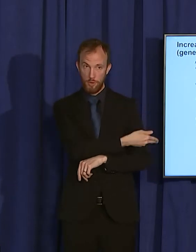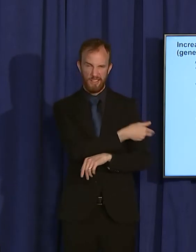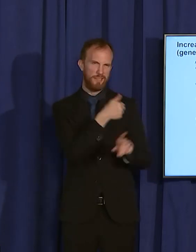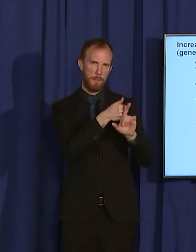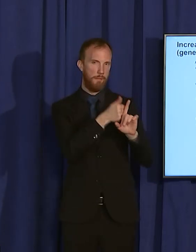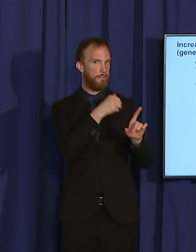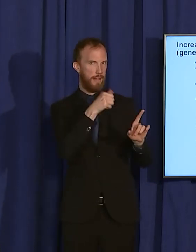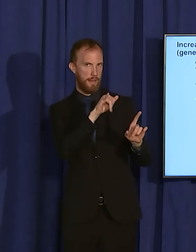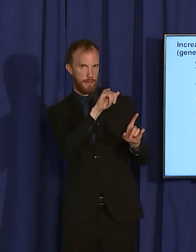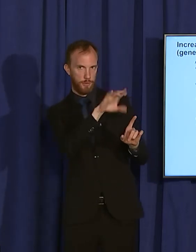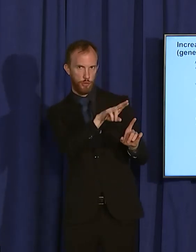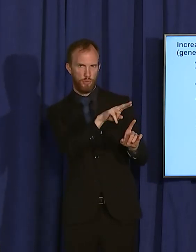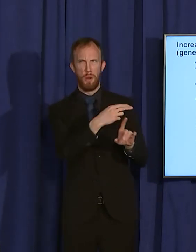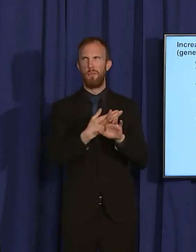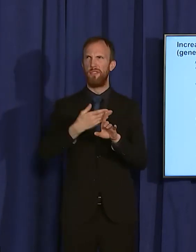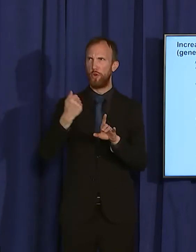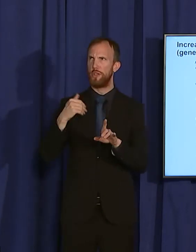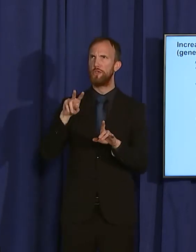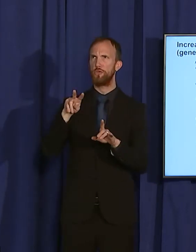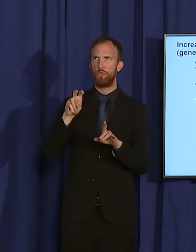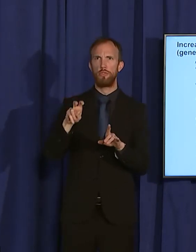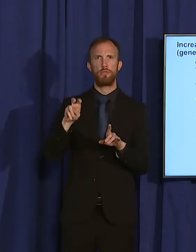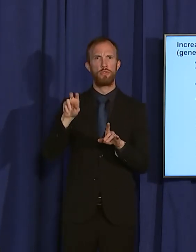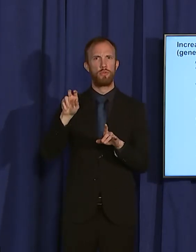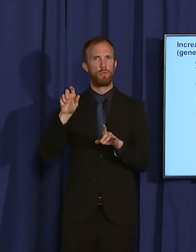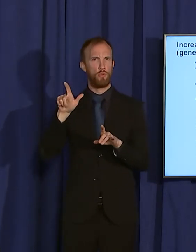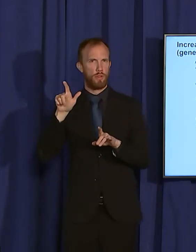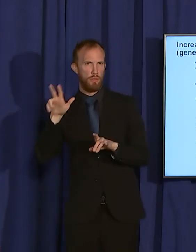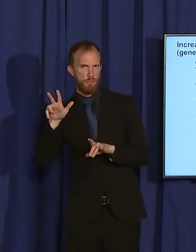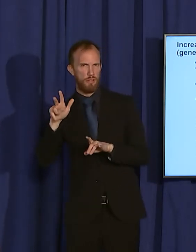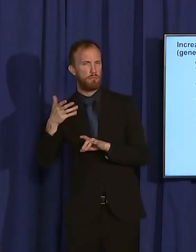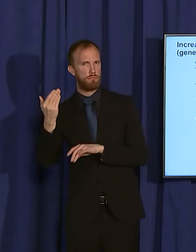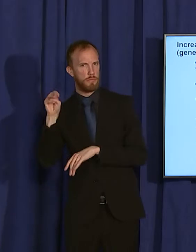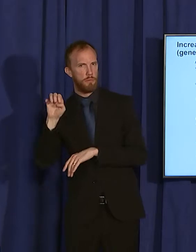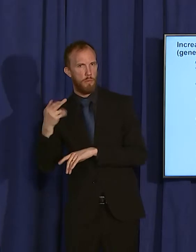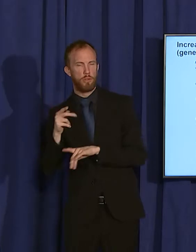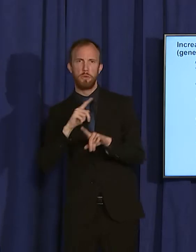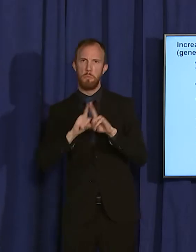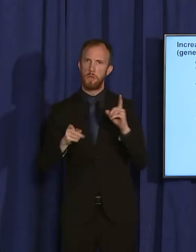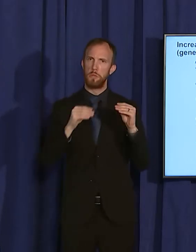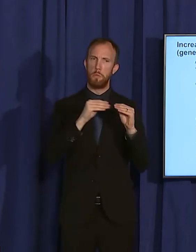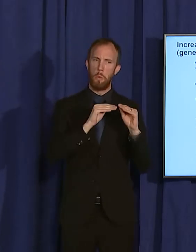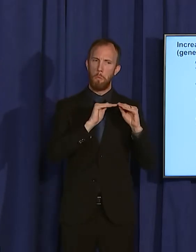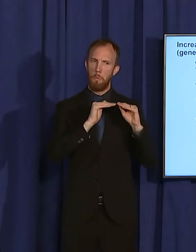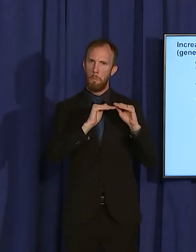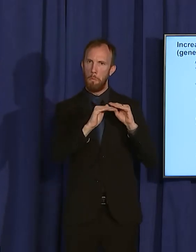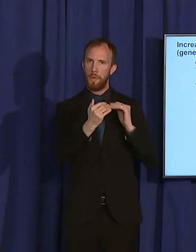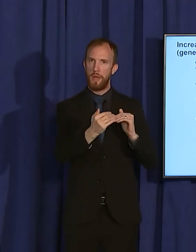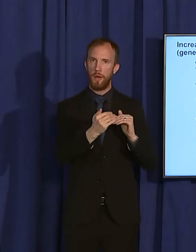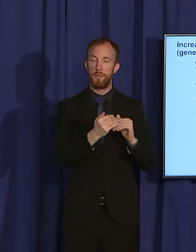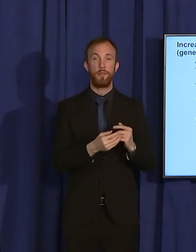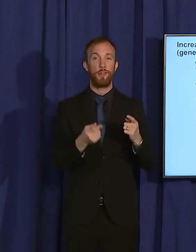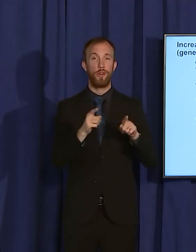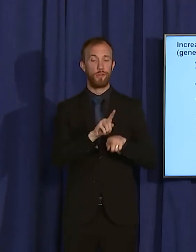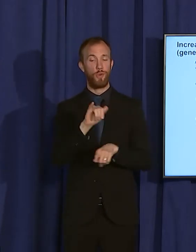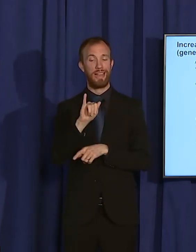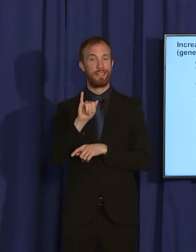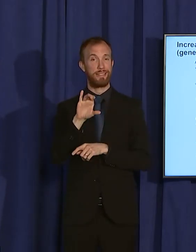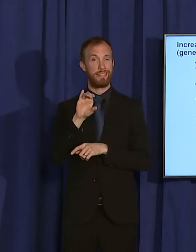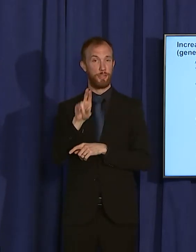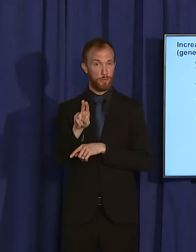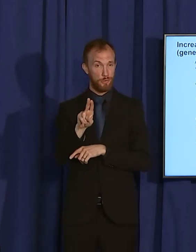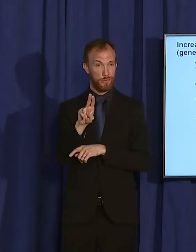about 223 in March, but it is stabilizing. And then similarly, we've got about 146 on